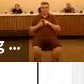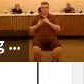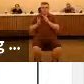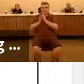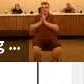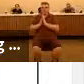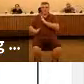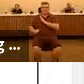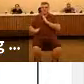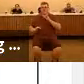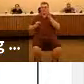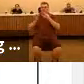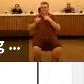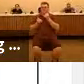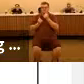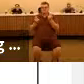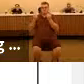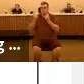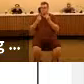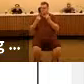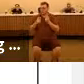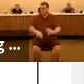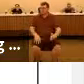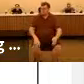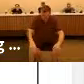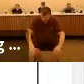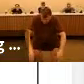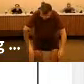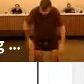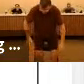the board if you have any questions.